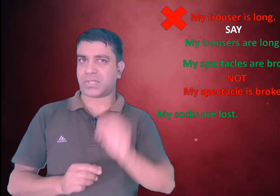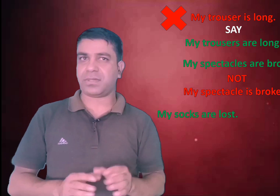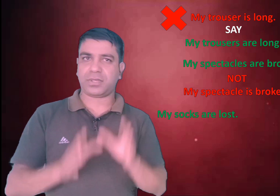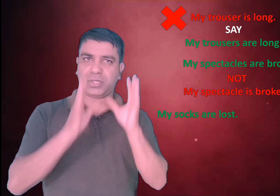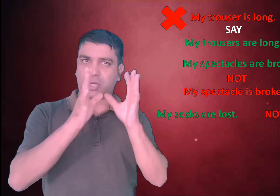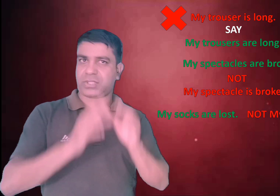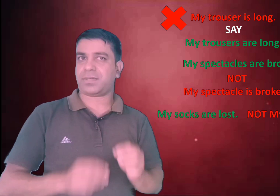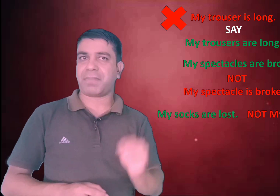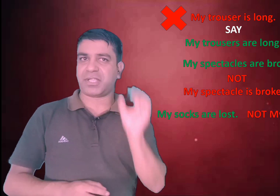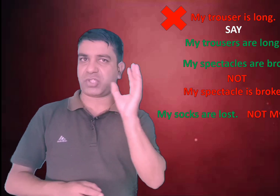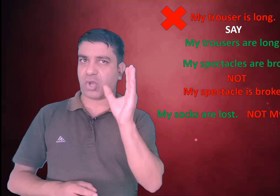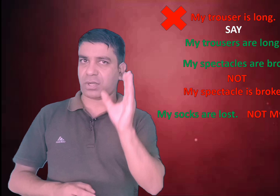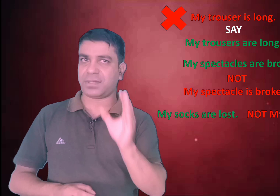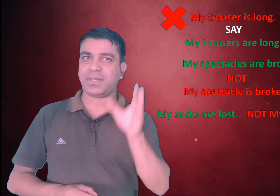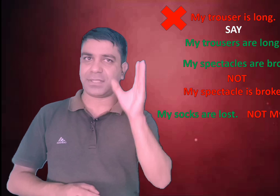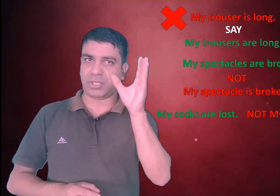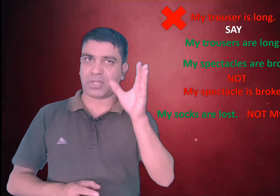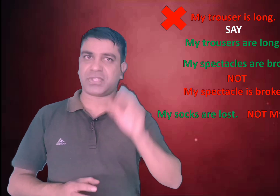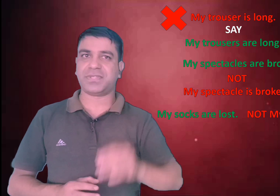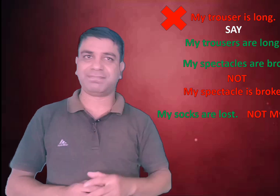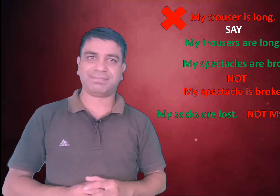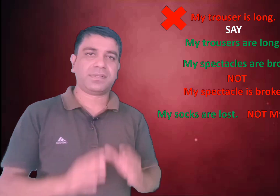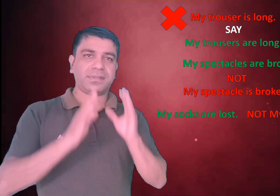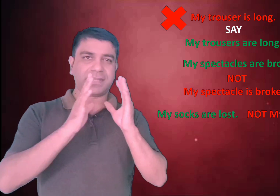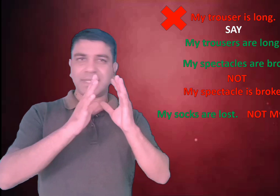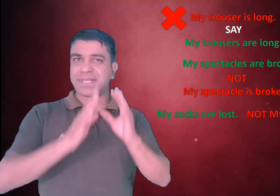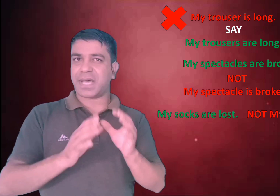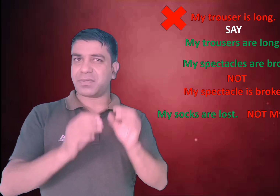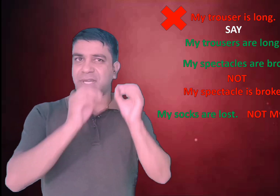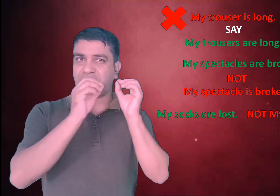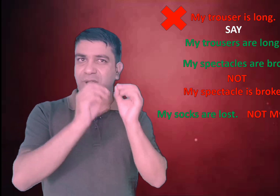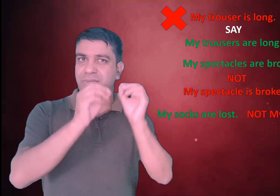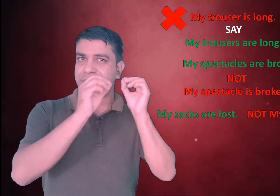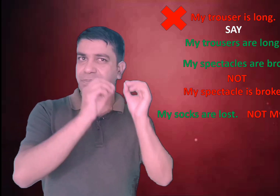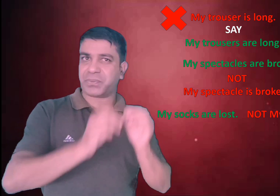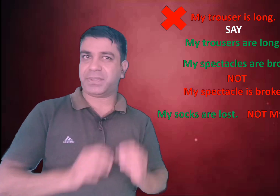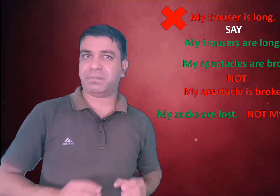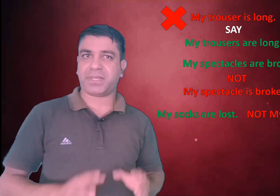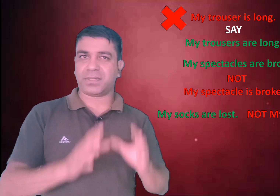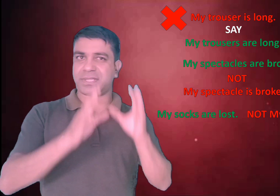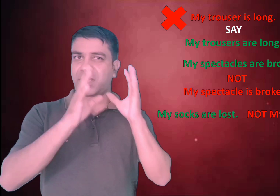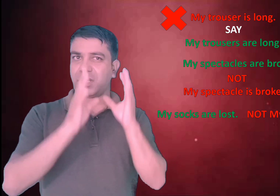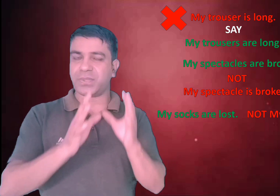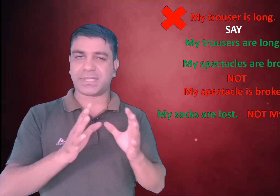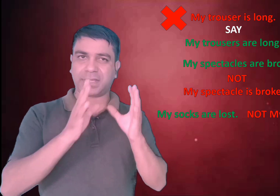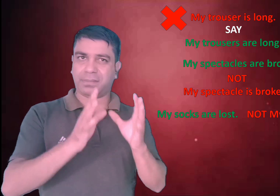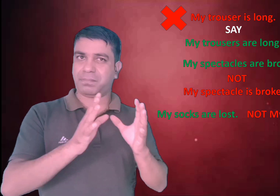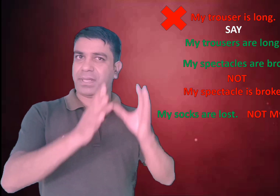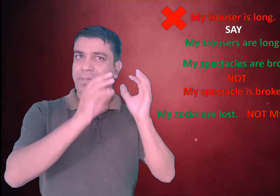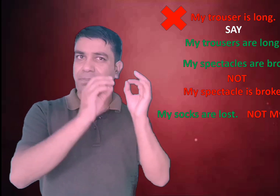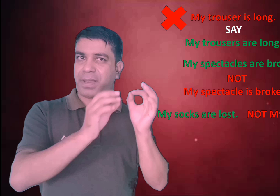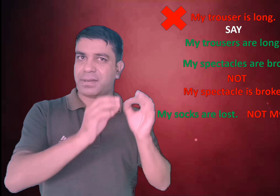lost, not my sock is lost. These nouns are always plural because they always come in